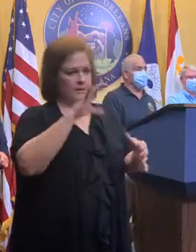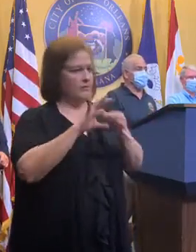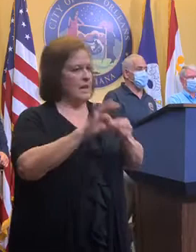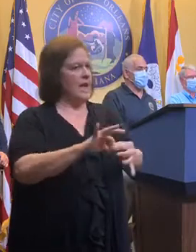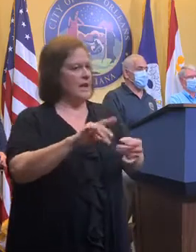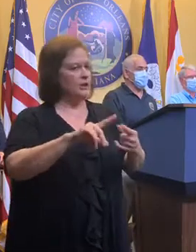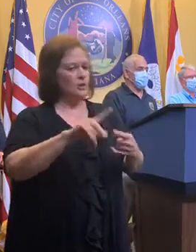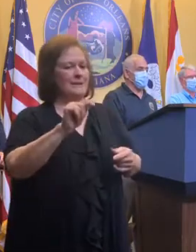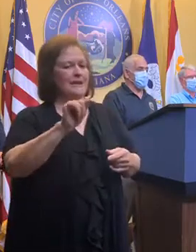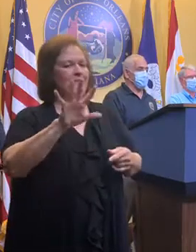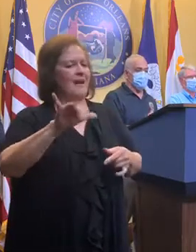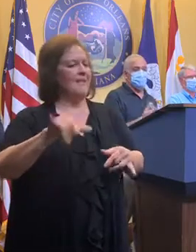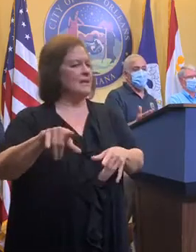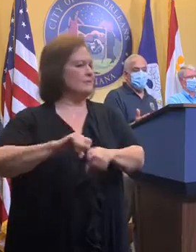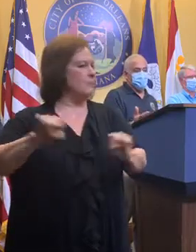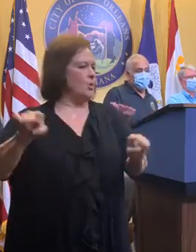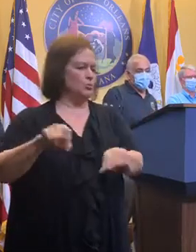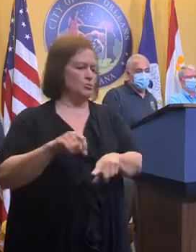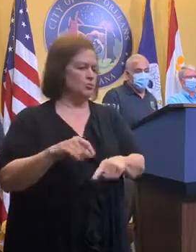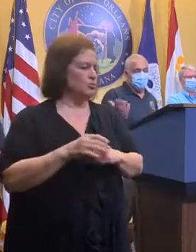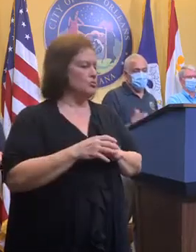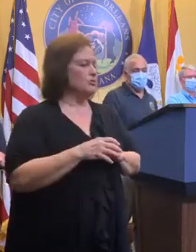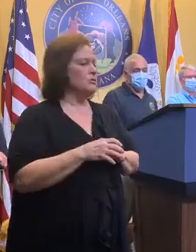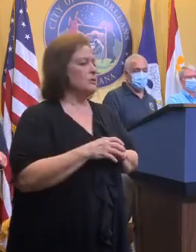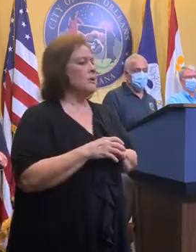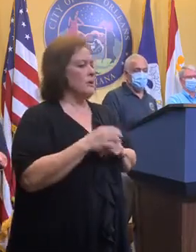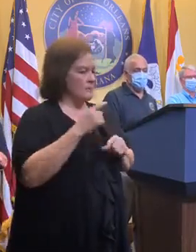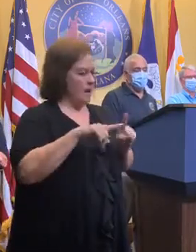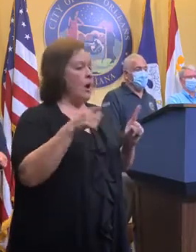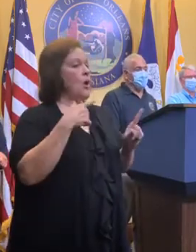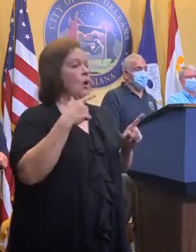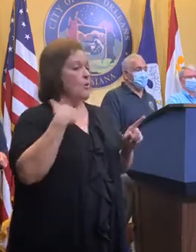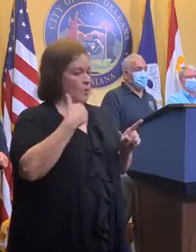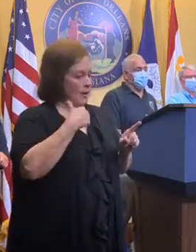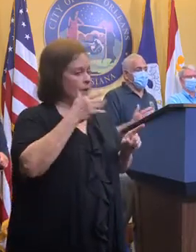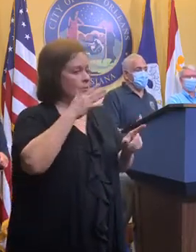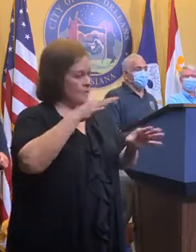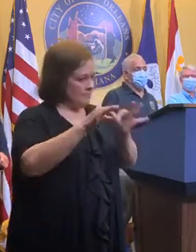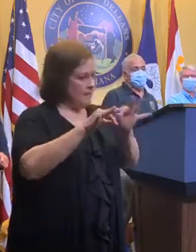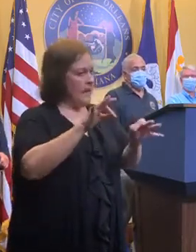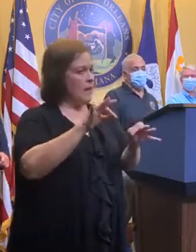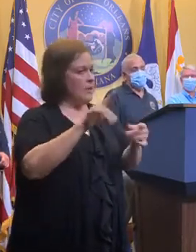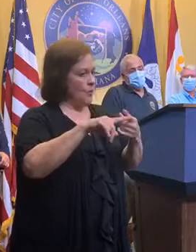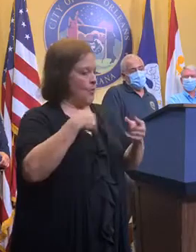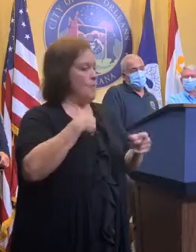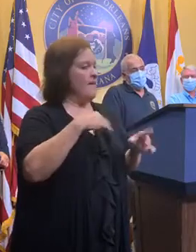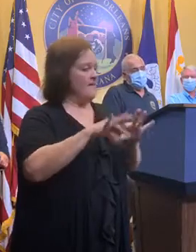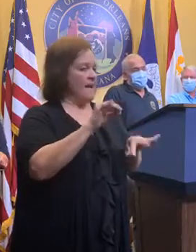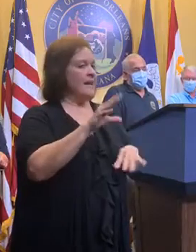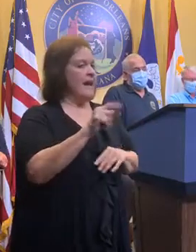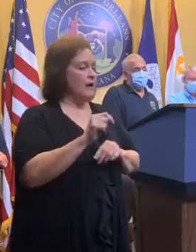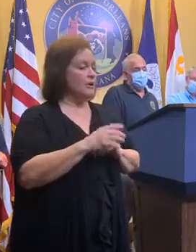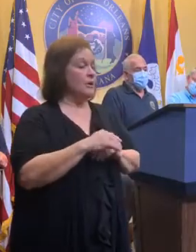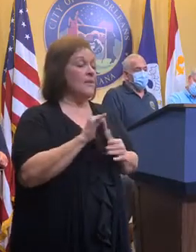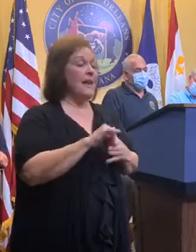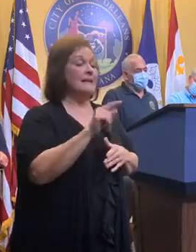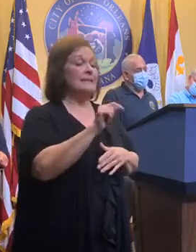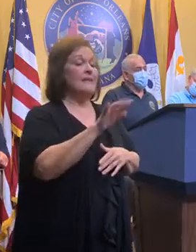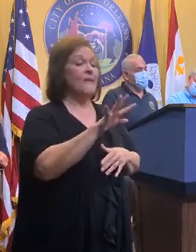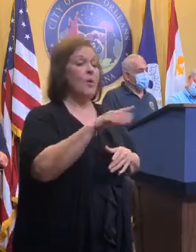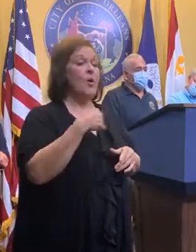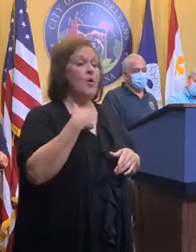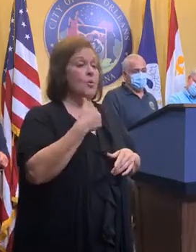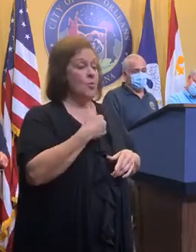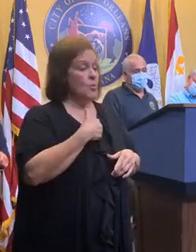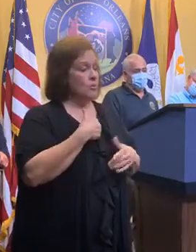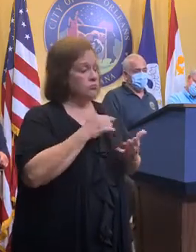means. But we will divulge what we know. But also what's noteworthy about T4 is that we've invested